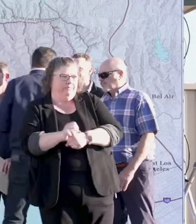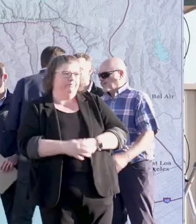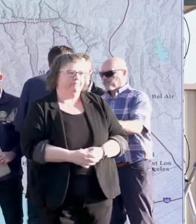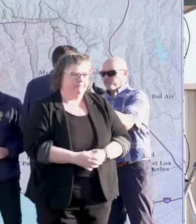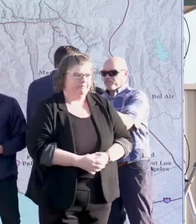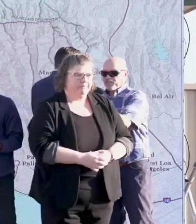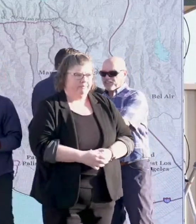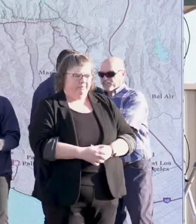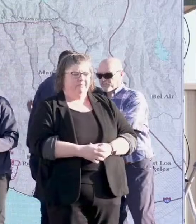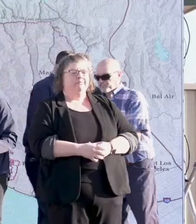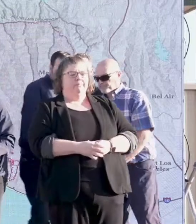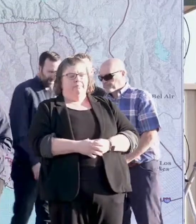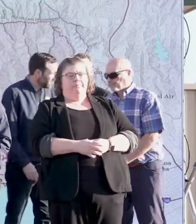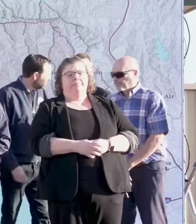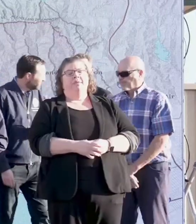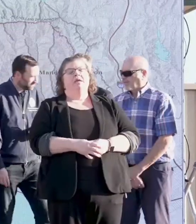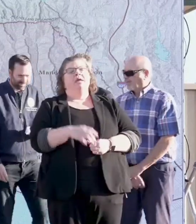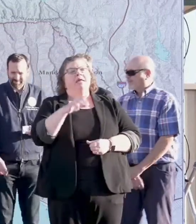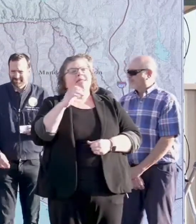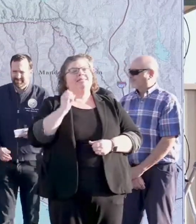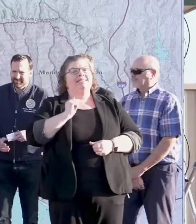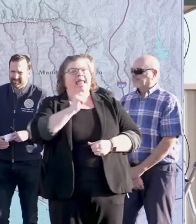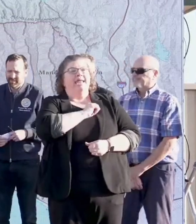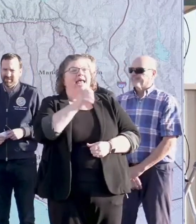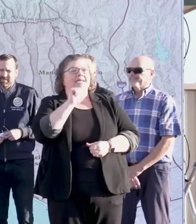California State Assembly Member Jesse Gabriel.